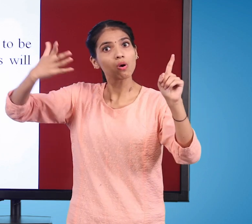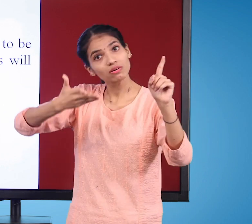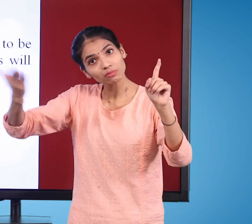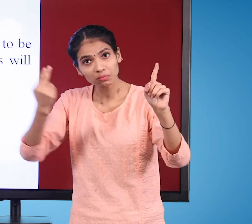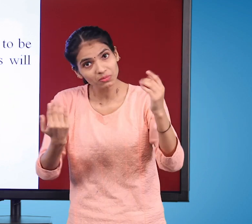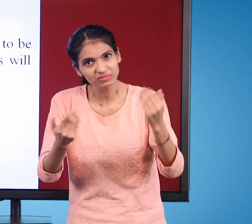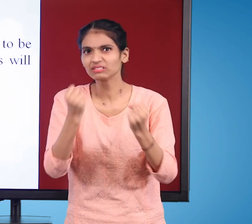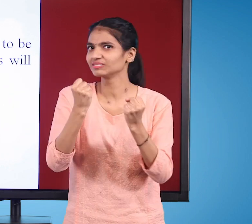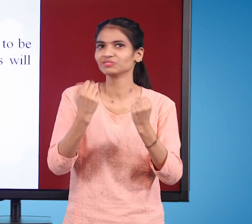not be possible.